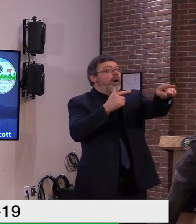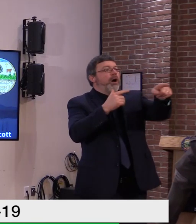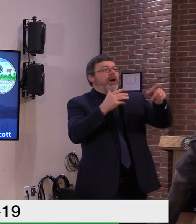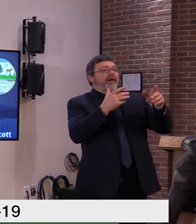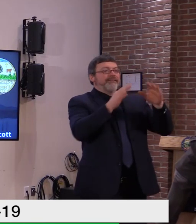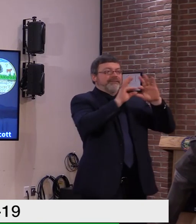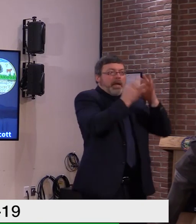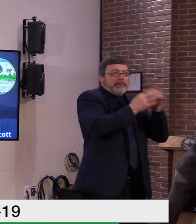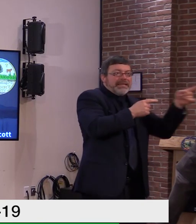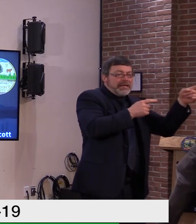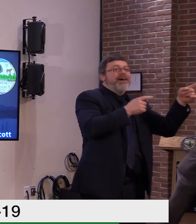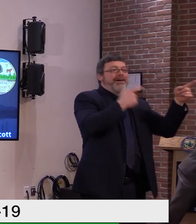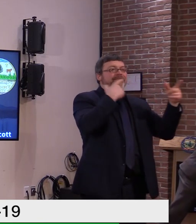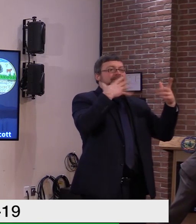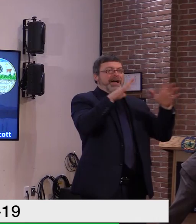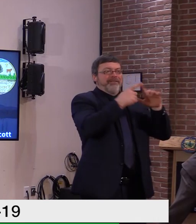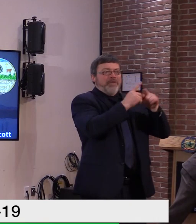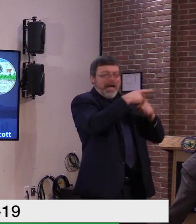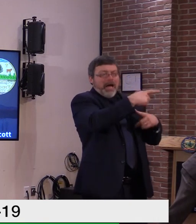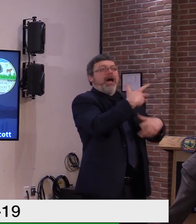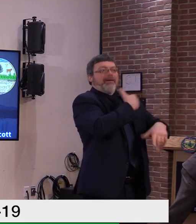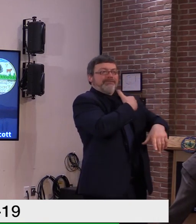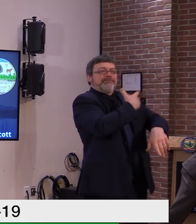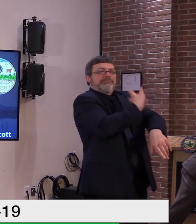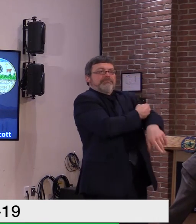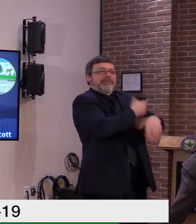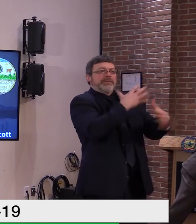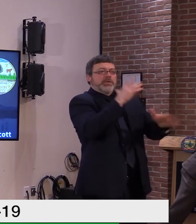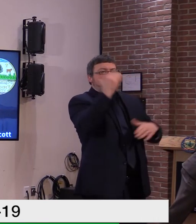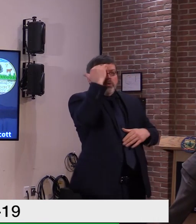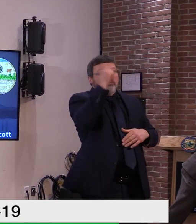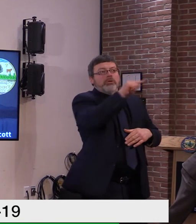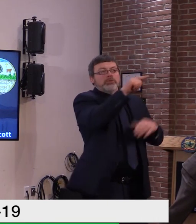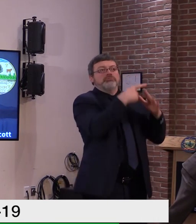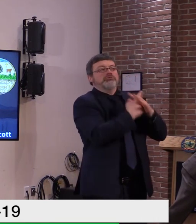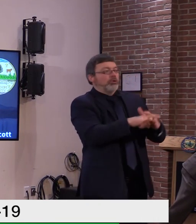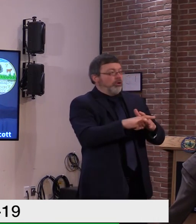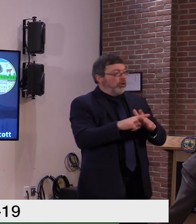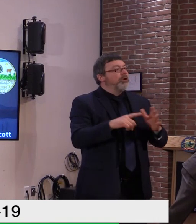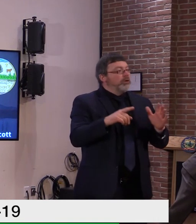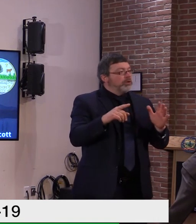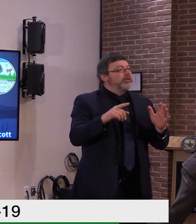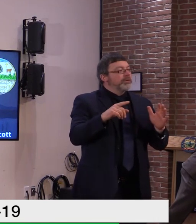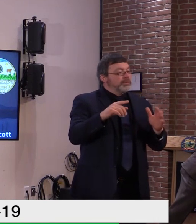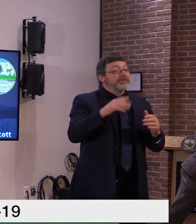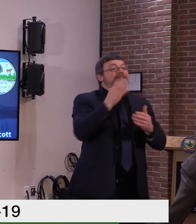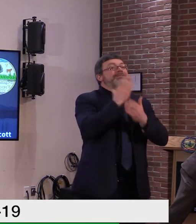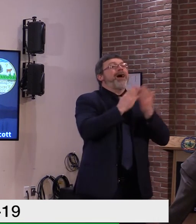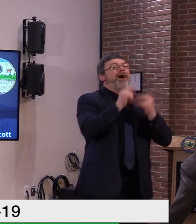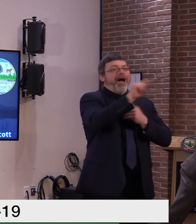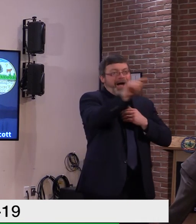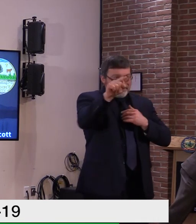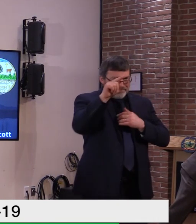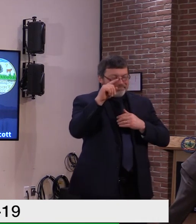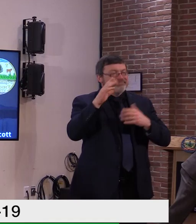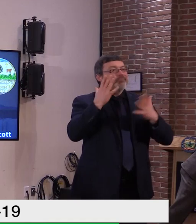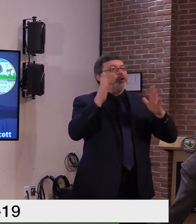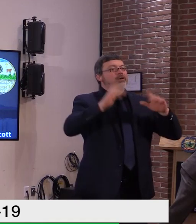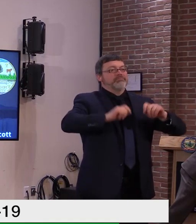care facilities or healthcare workers who have their photos on social media. Each person